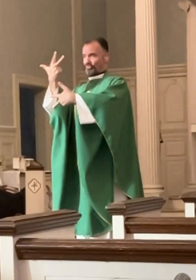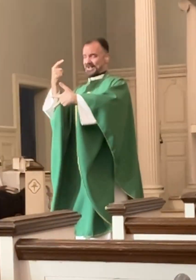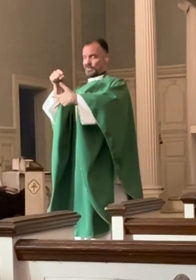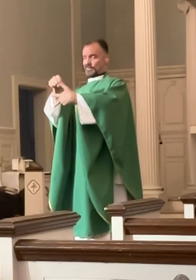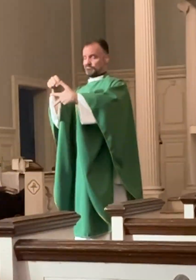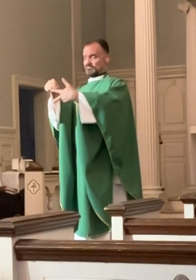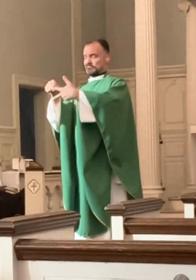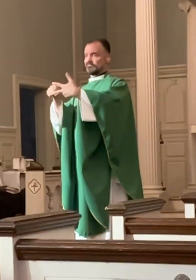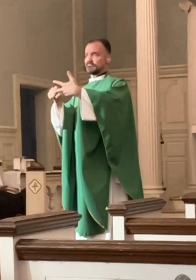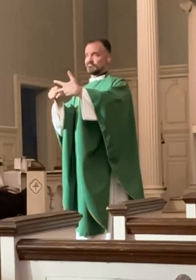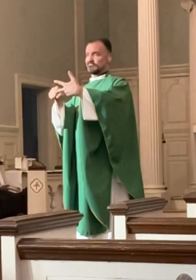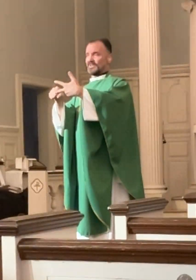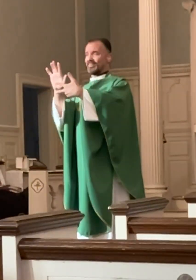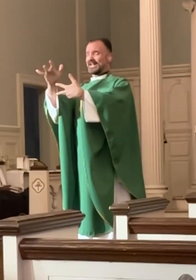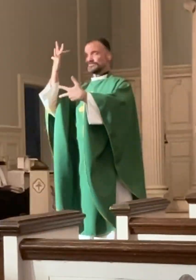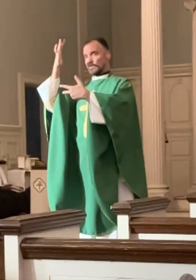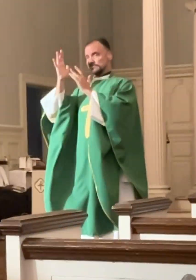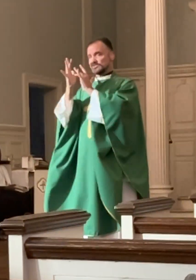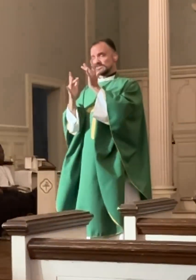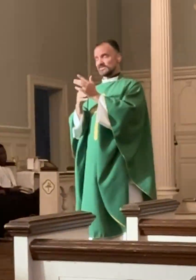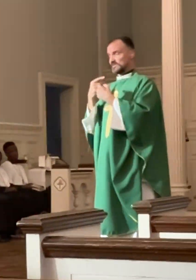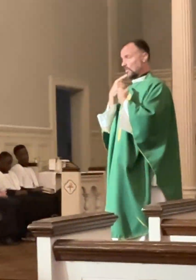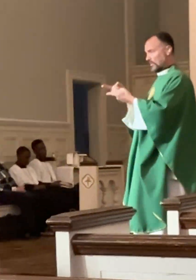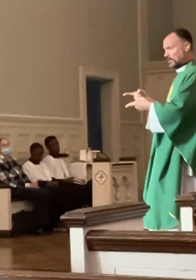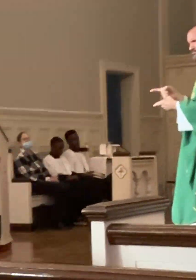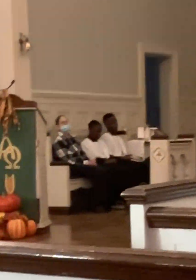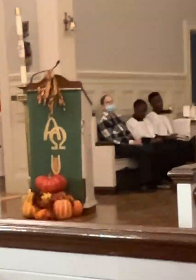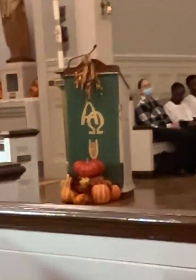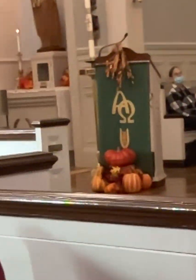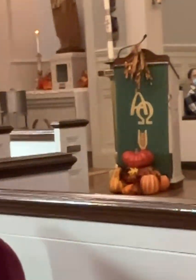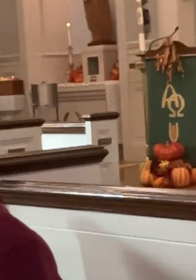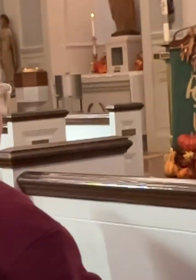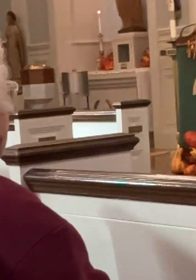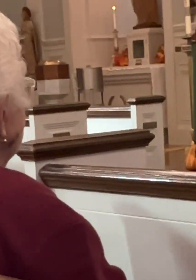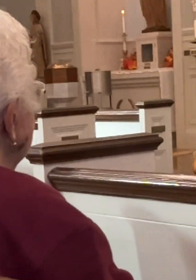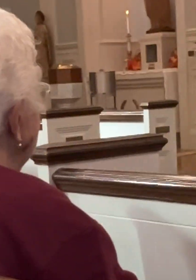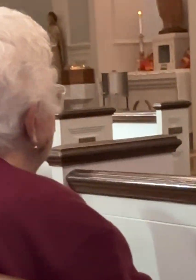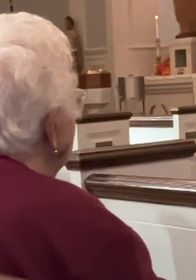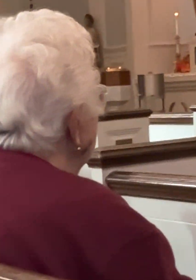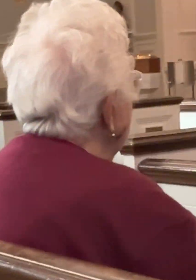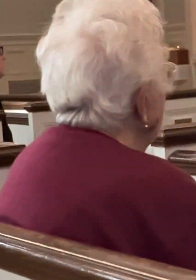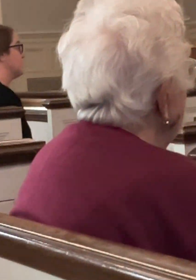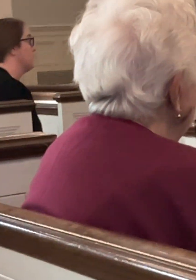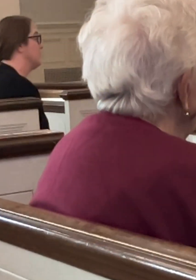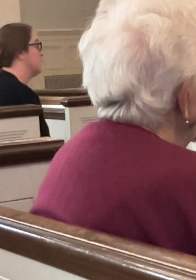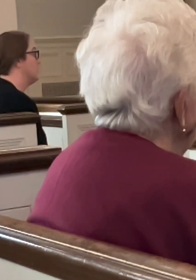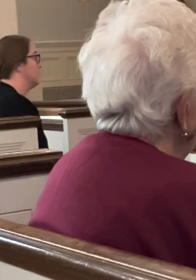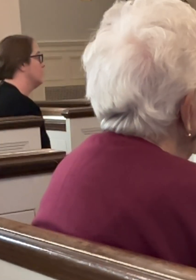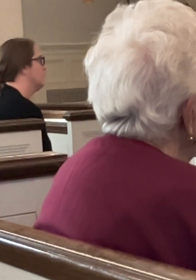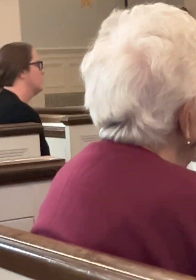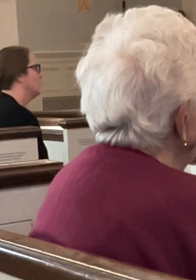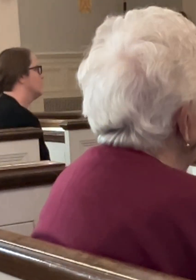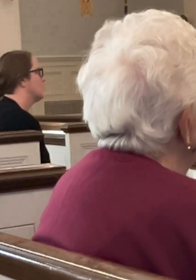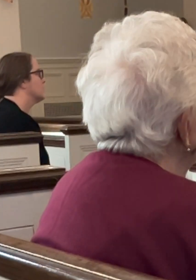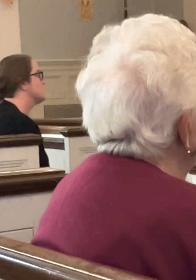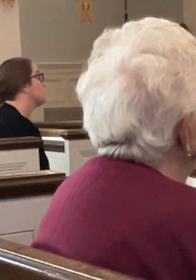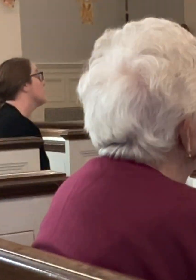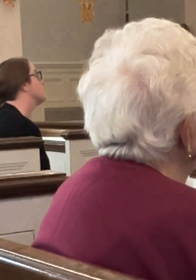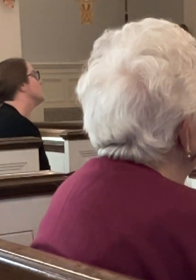heard. He asked all of these things, faith, hope, and charity. That is why we